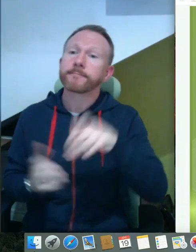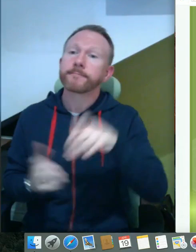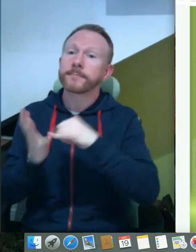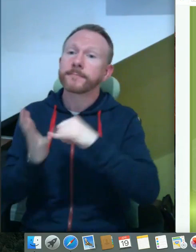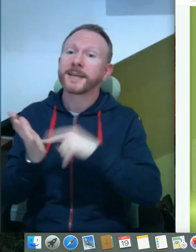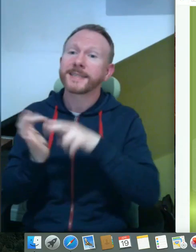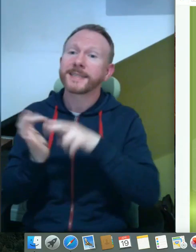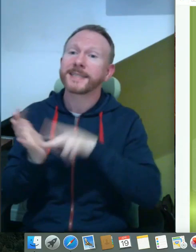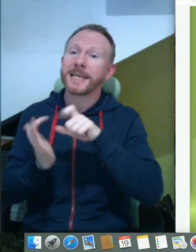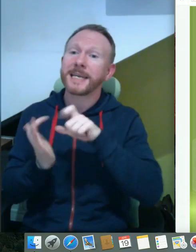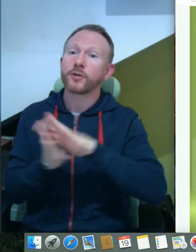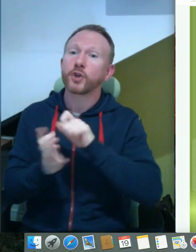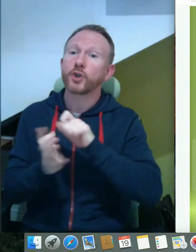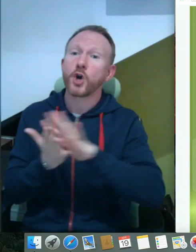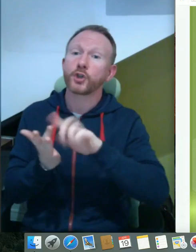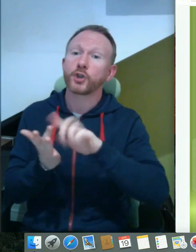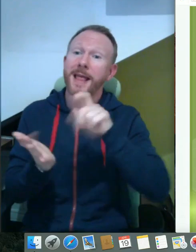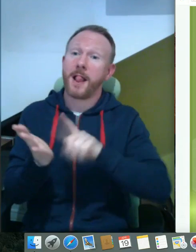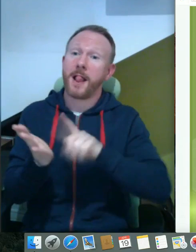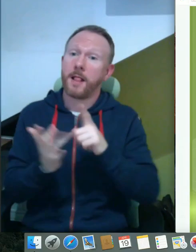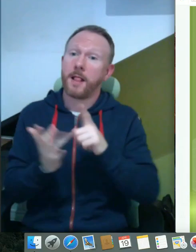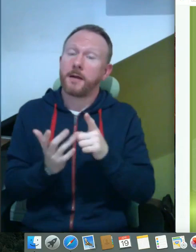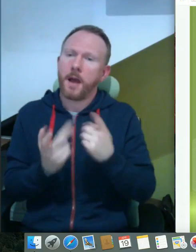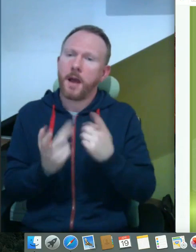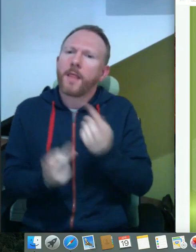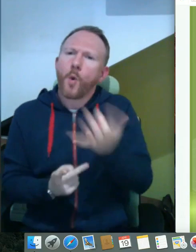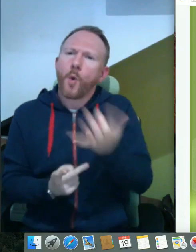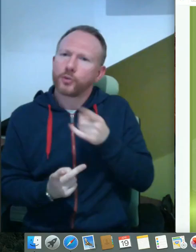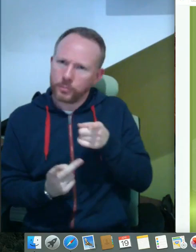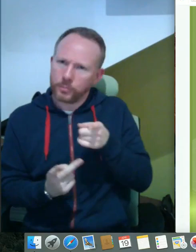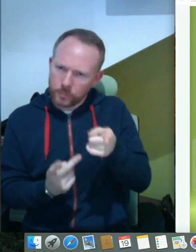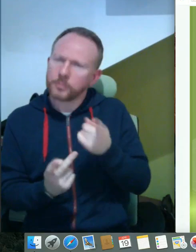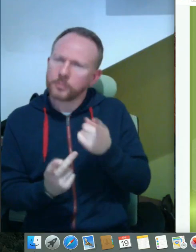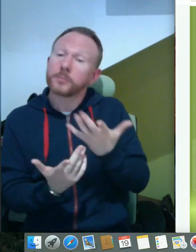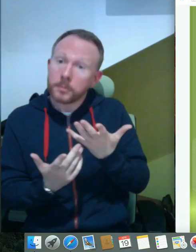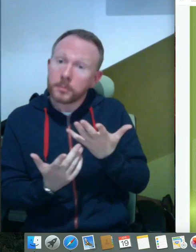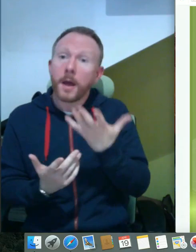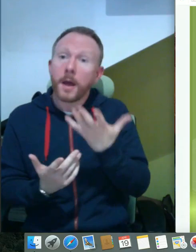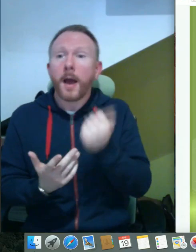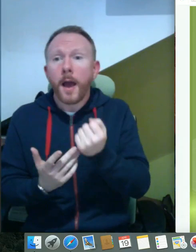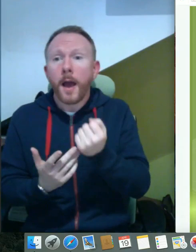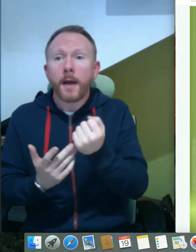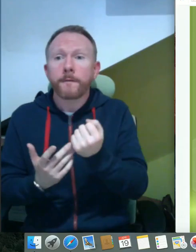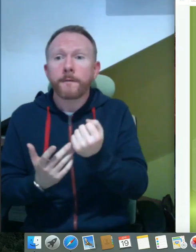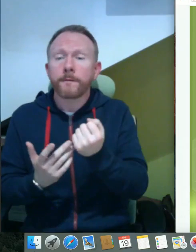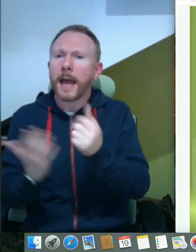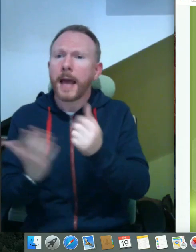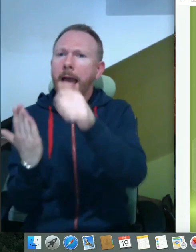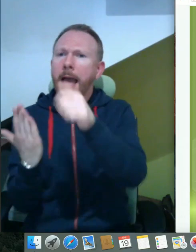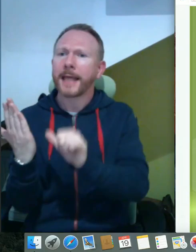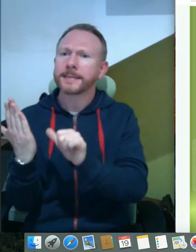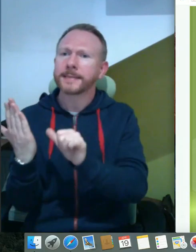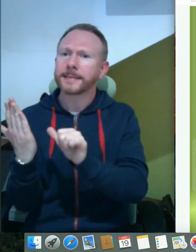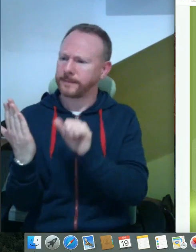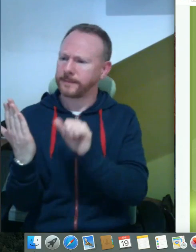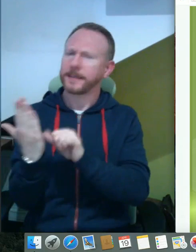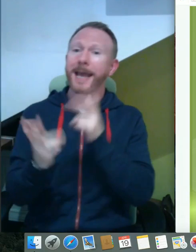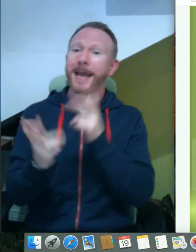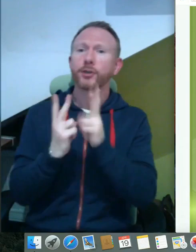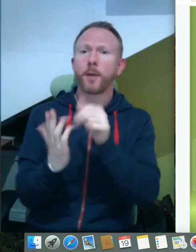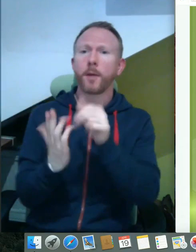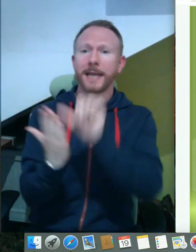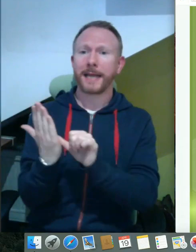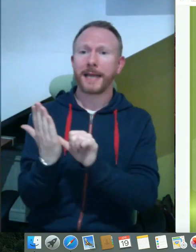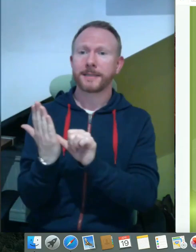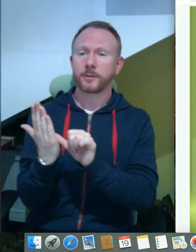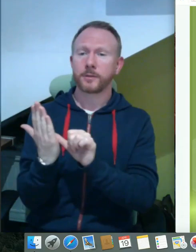question. Are there lists of interpreters who specialize in different settings? That would be a useful way,